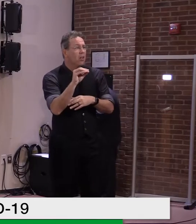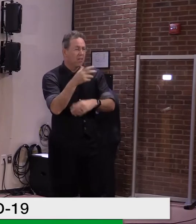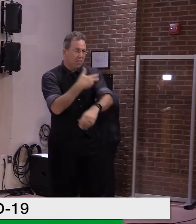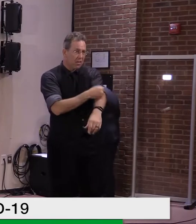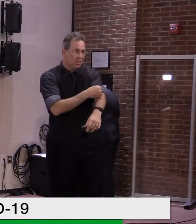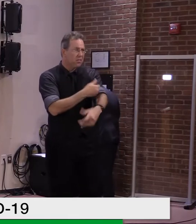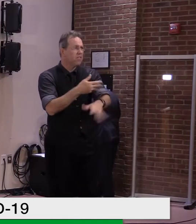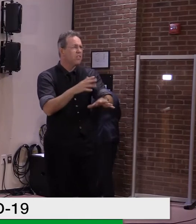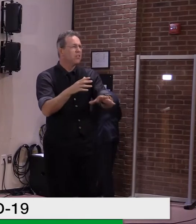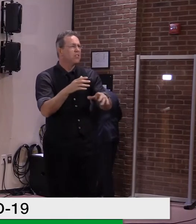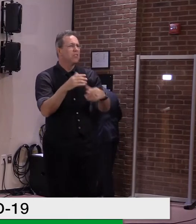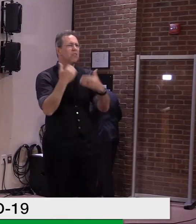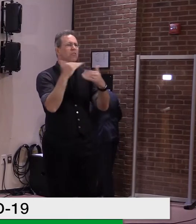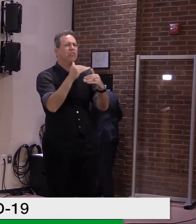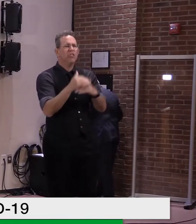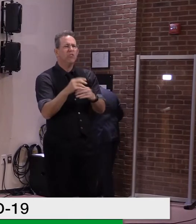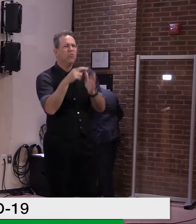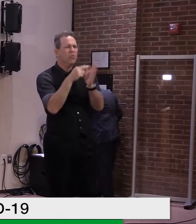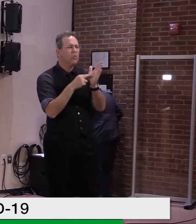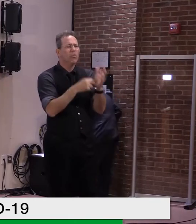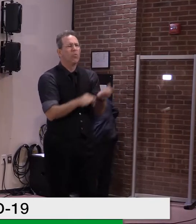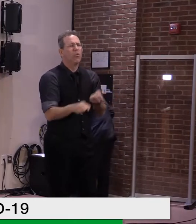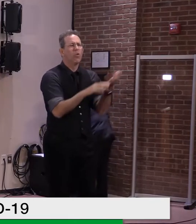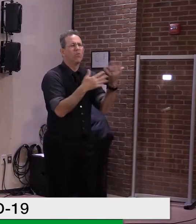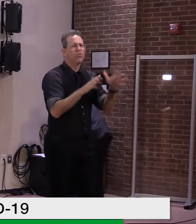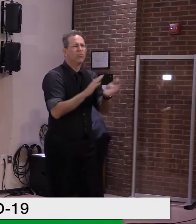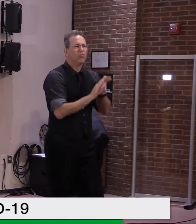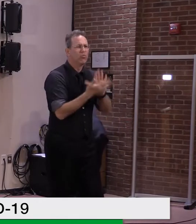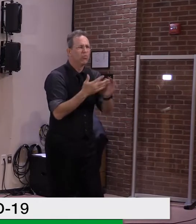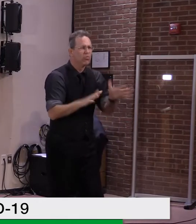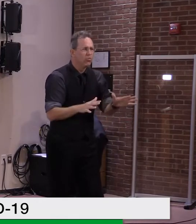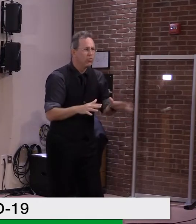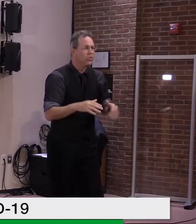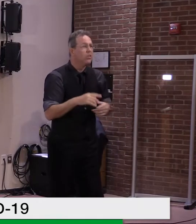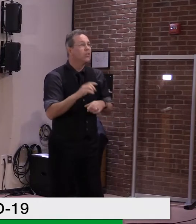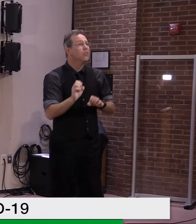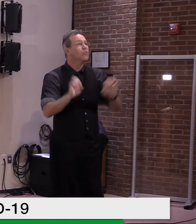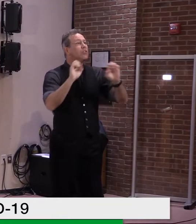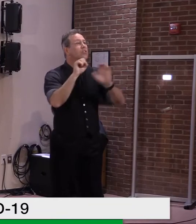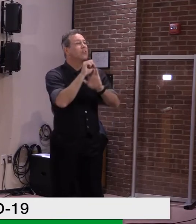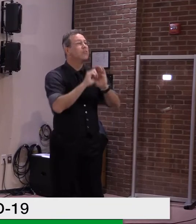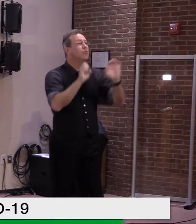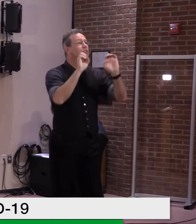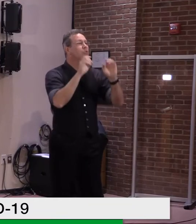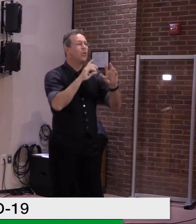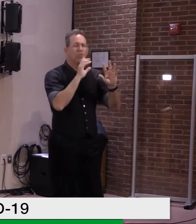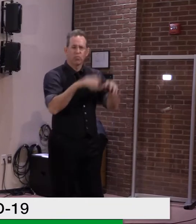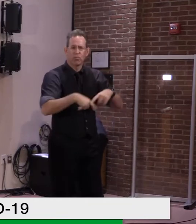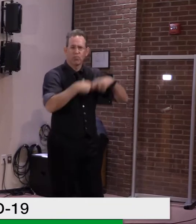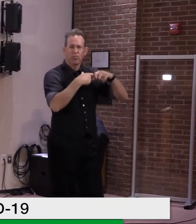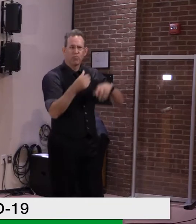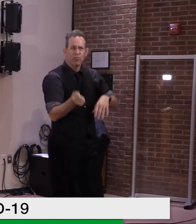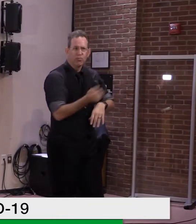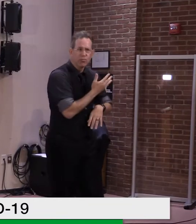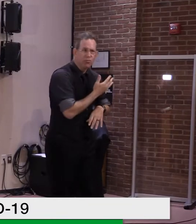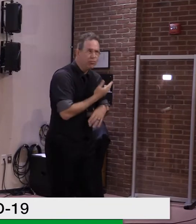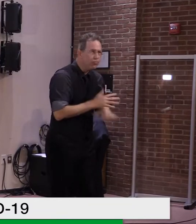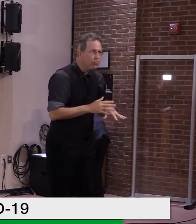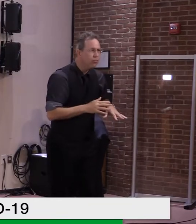will be allowed to be discontinued. And so things will be back to normal.